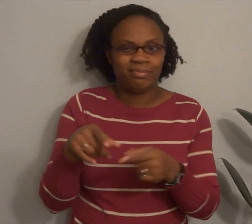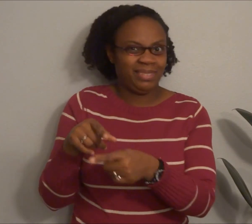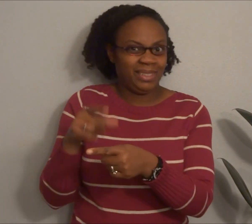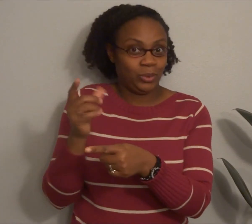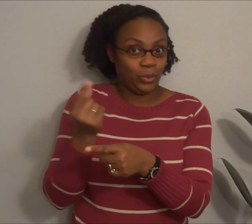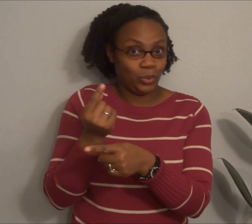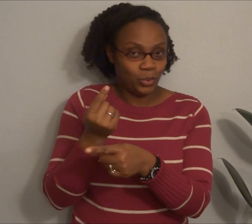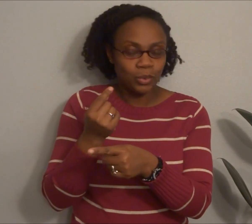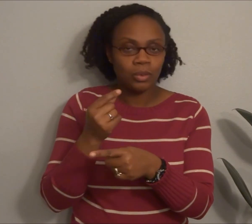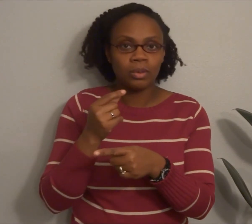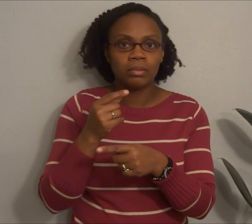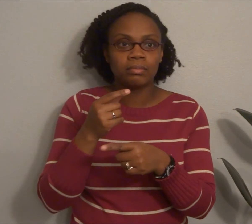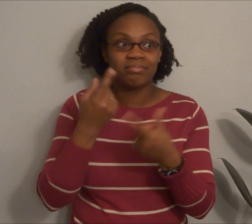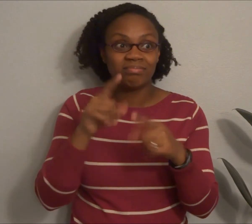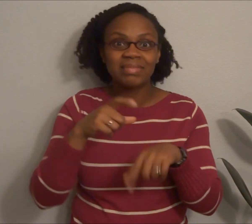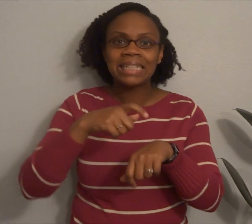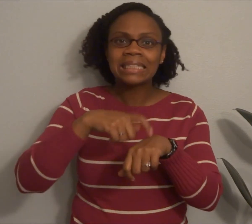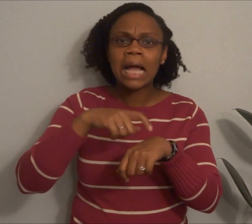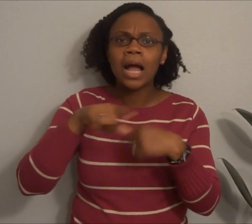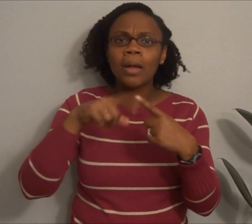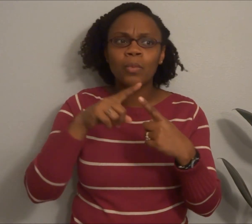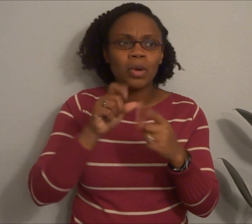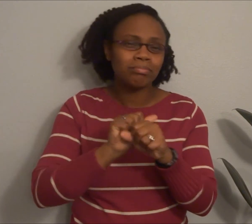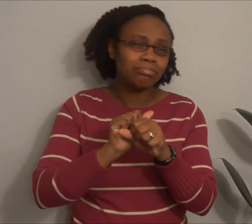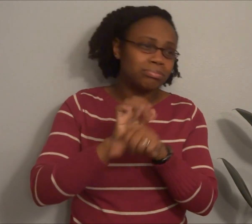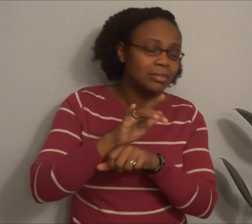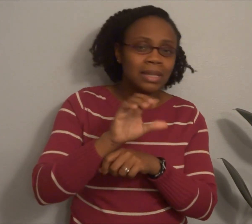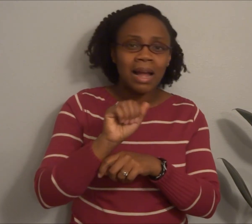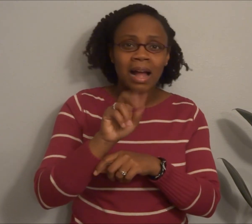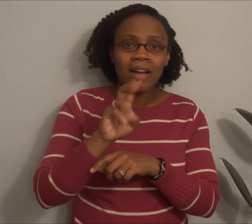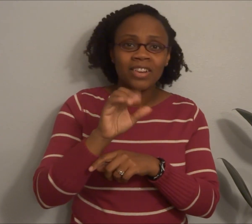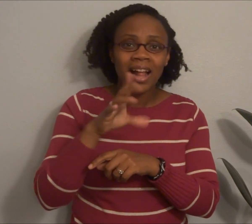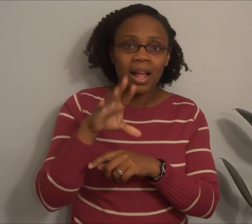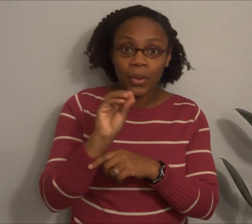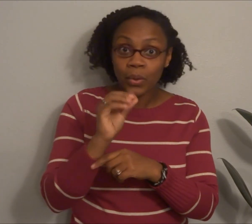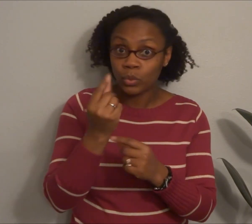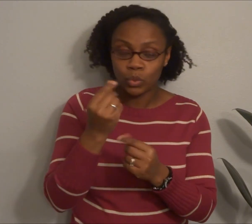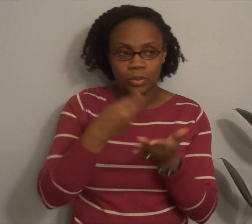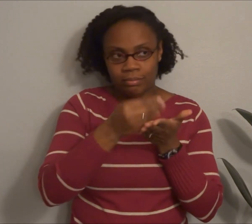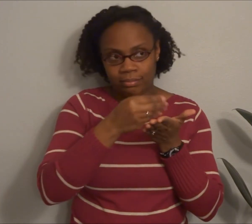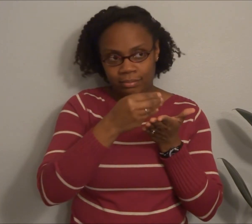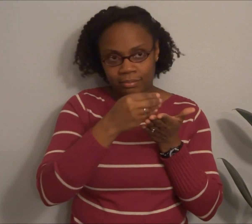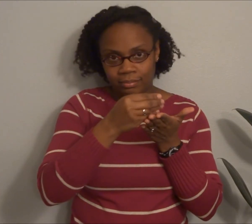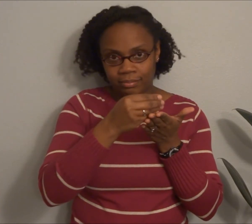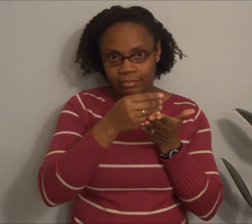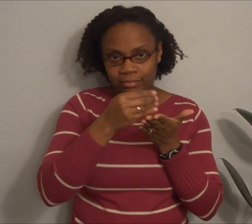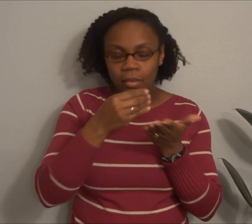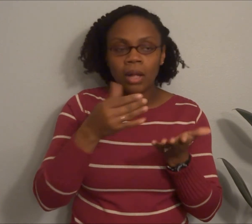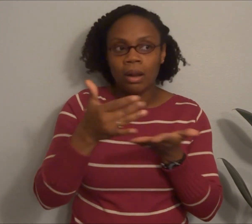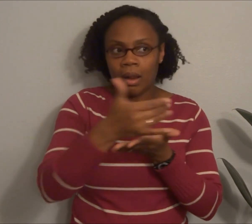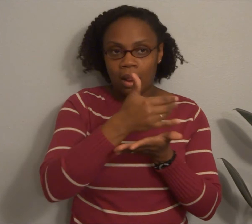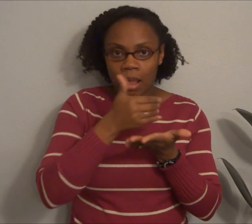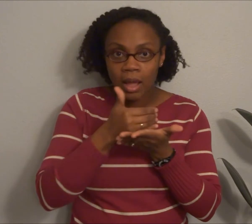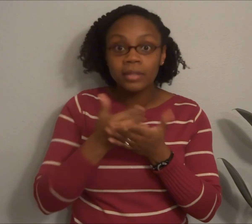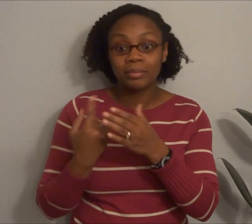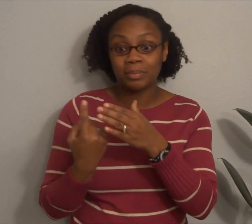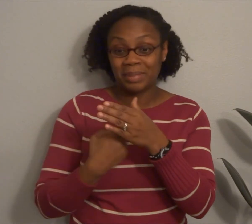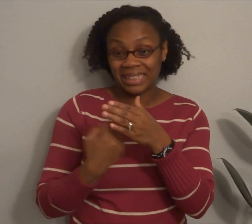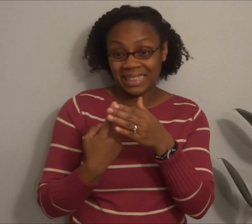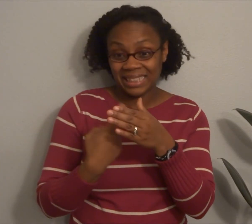avocado. Now, what she does is when she notices that avocados are really abundant, she'll buy a bunch of it and then